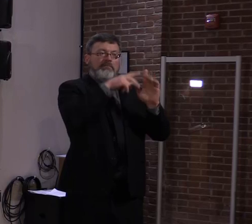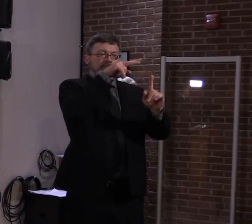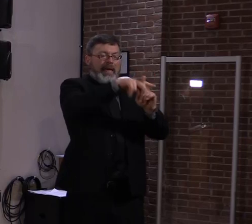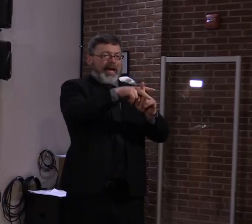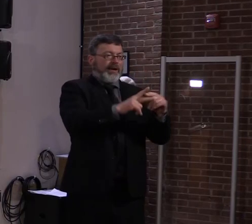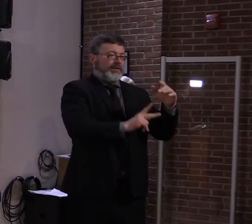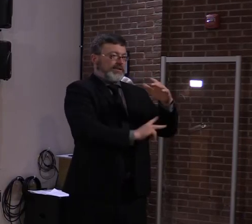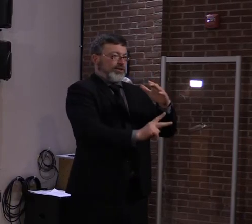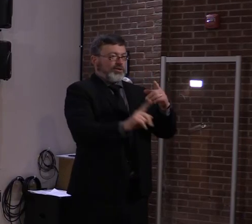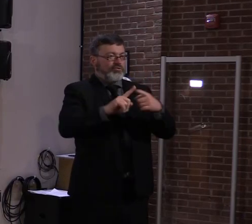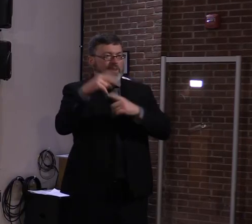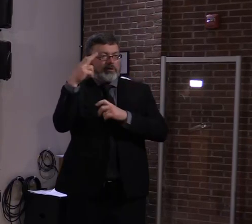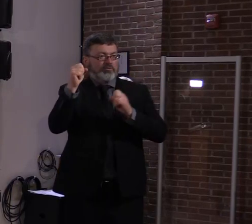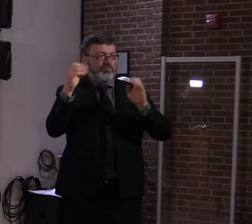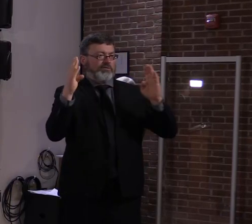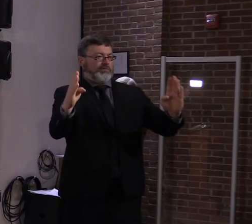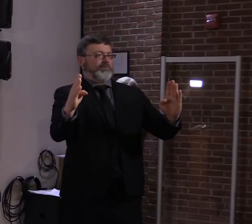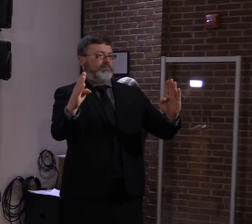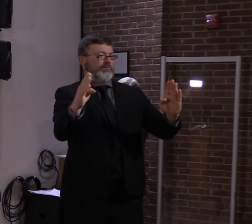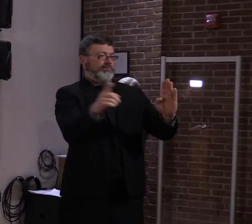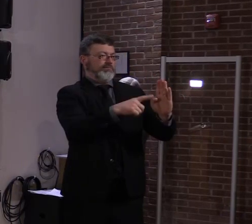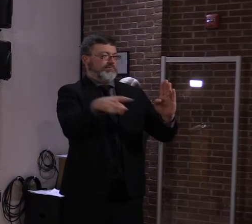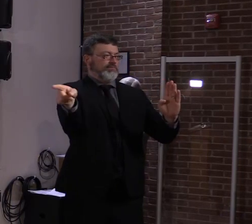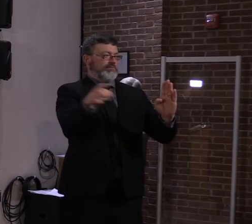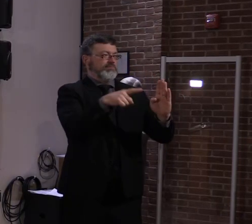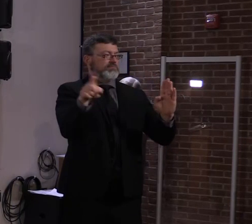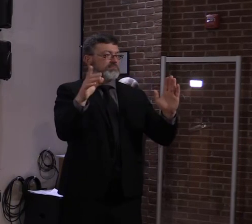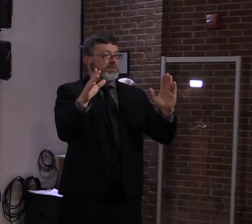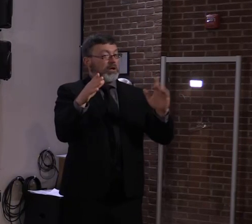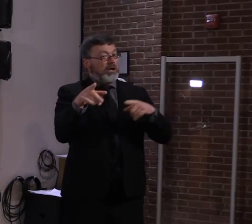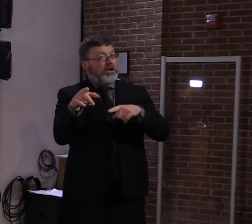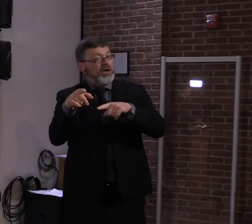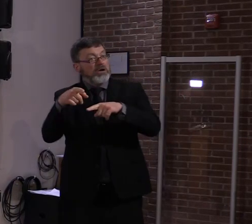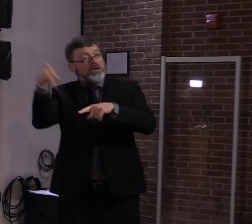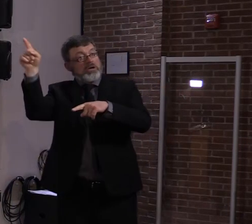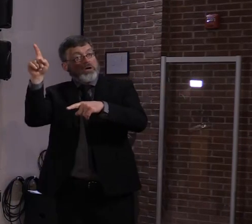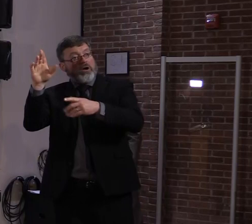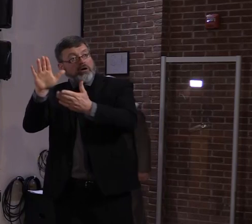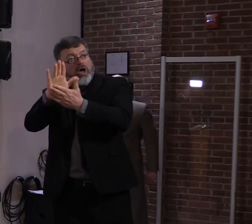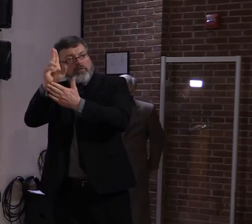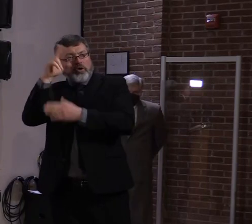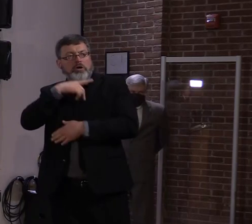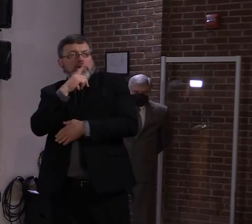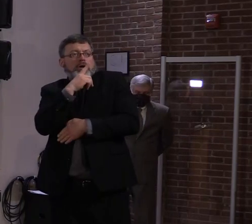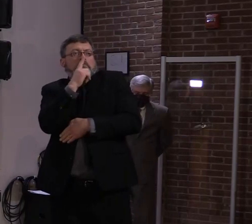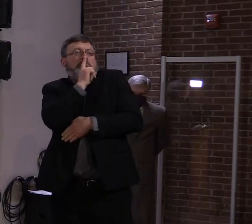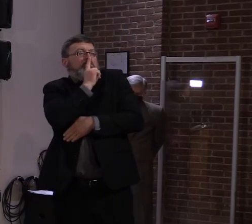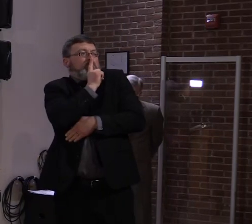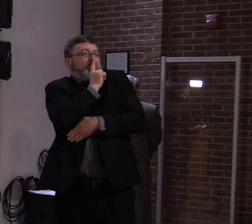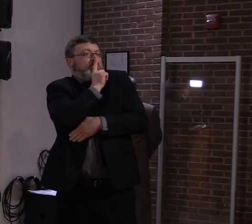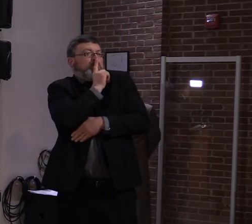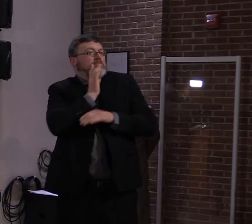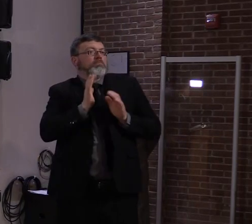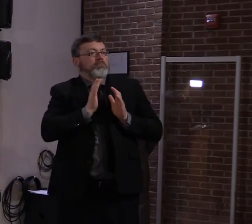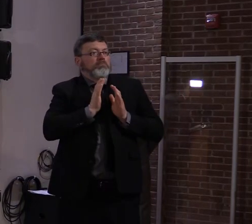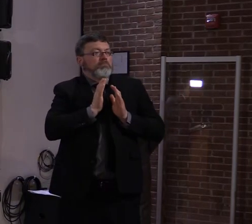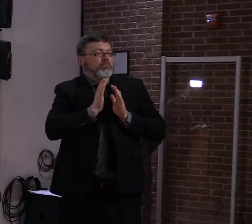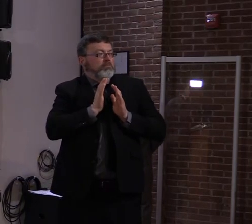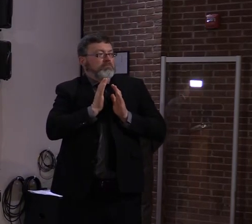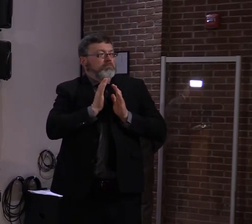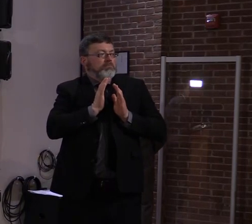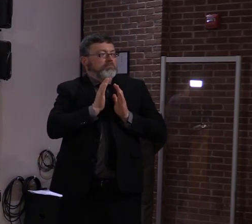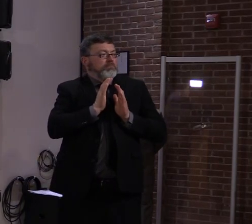with guidance like this, as the governor mentioned, it just recently came out. Typically what we do now is we answer questions from districts on